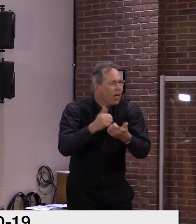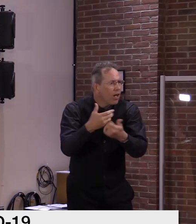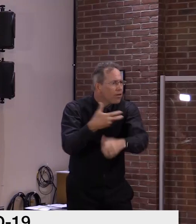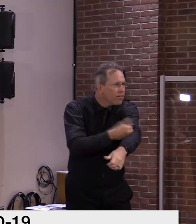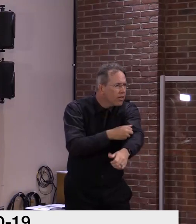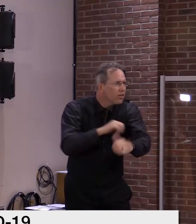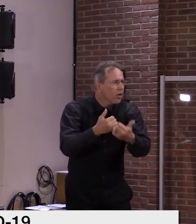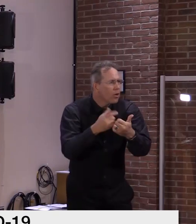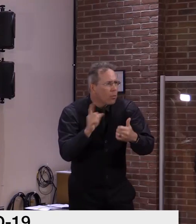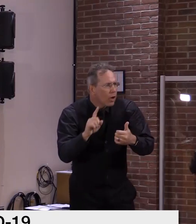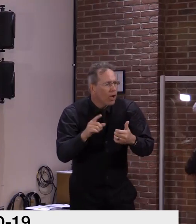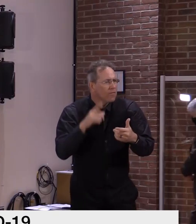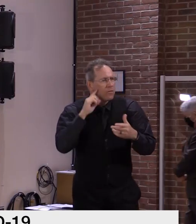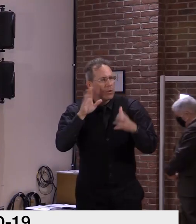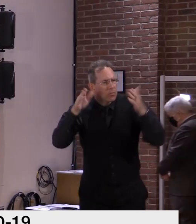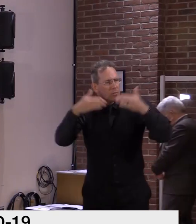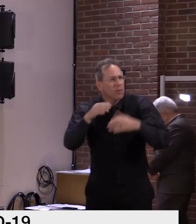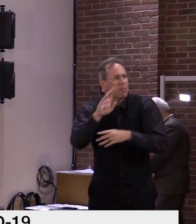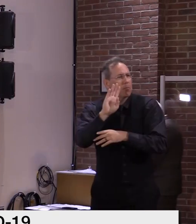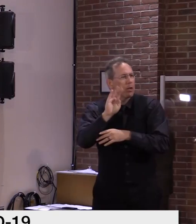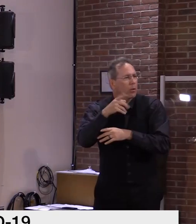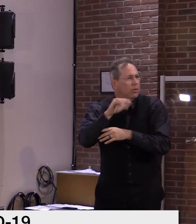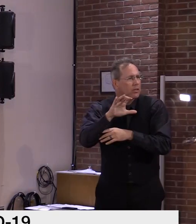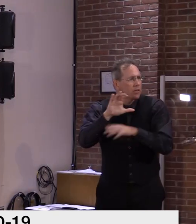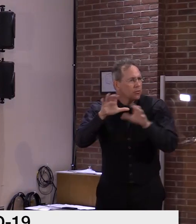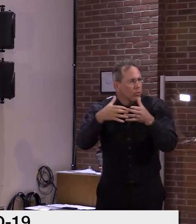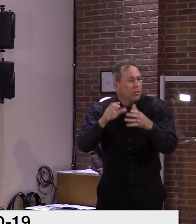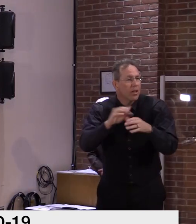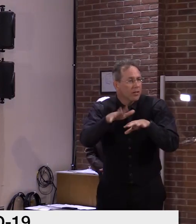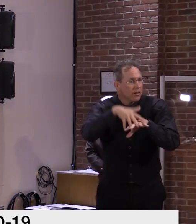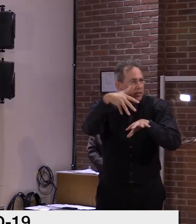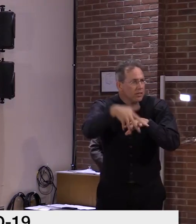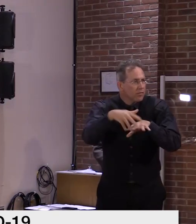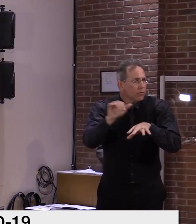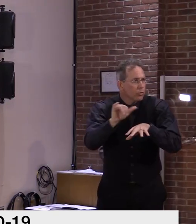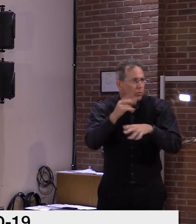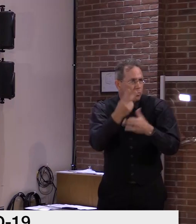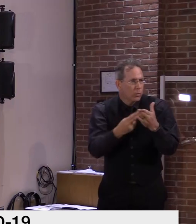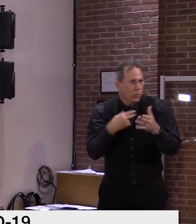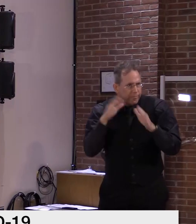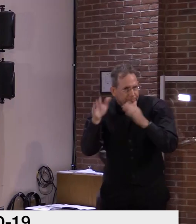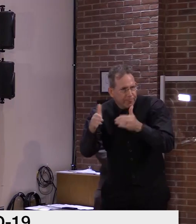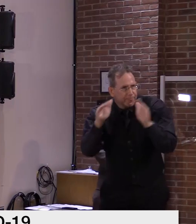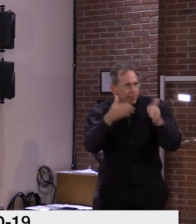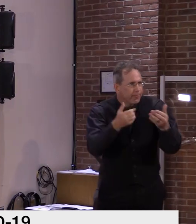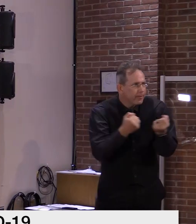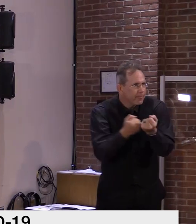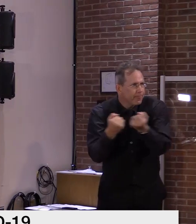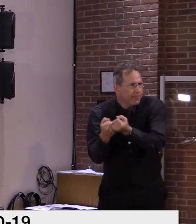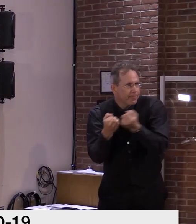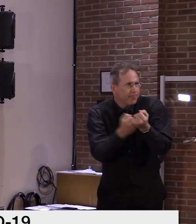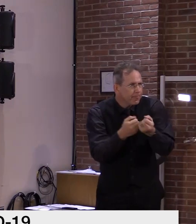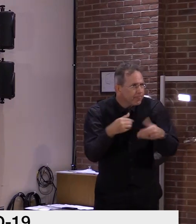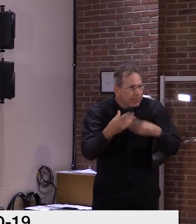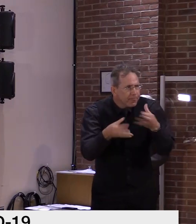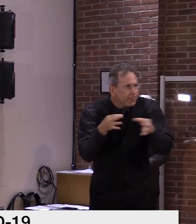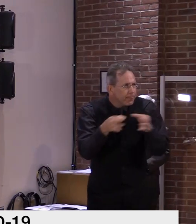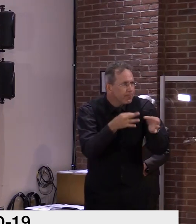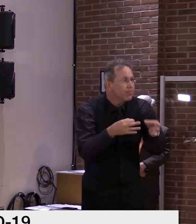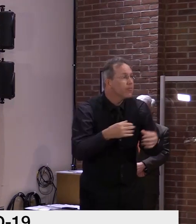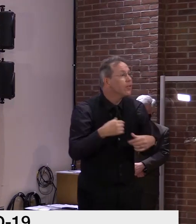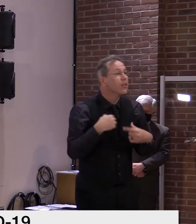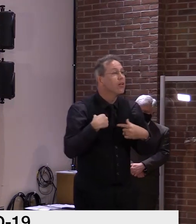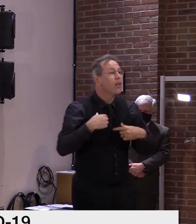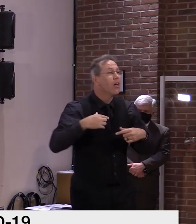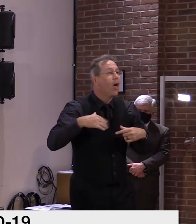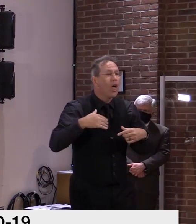the indigenous populations. So if we haven't hit on a particular strategy that would be